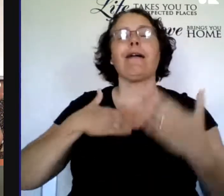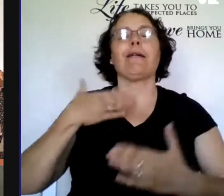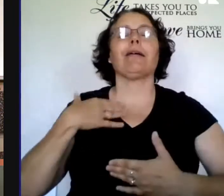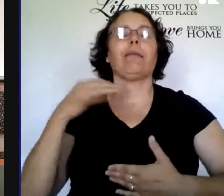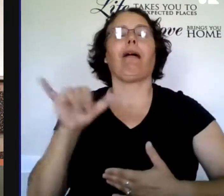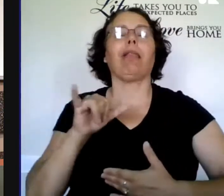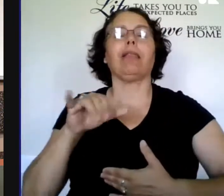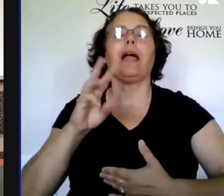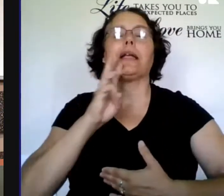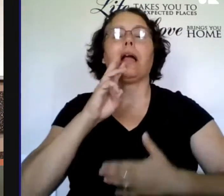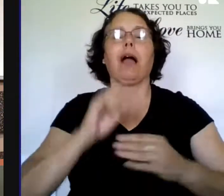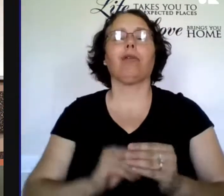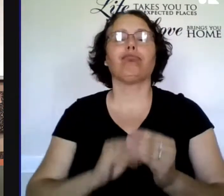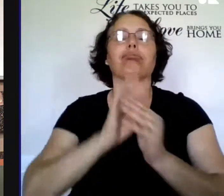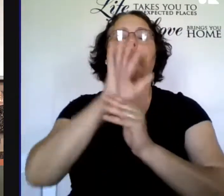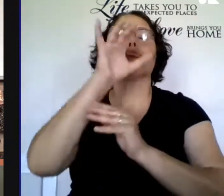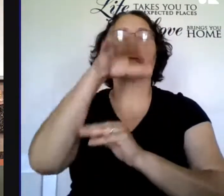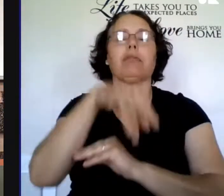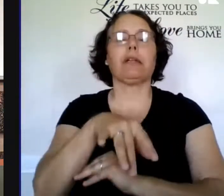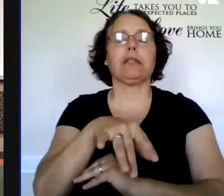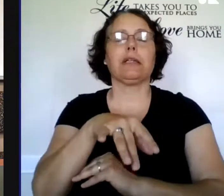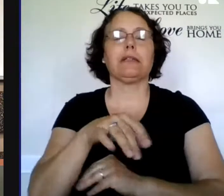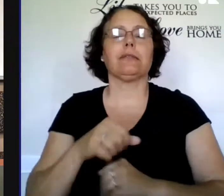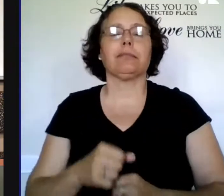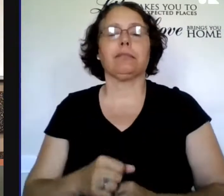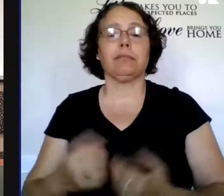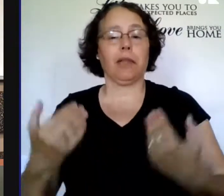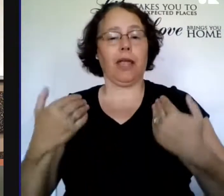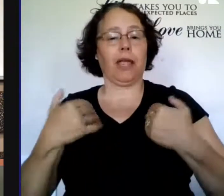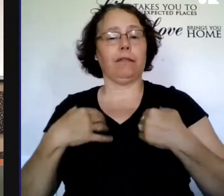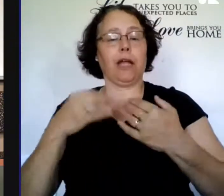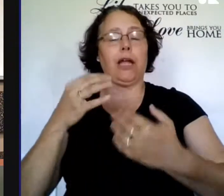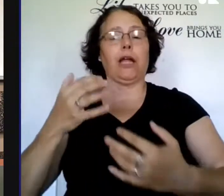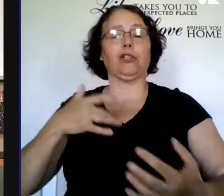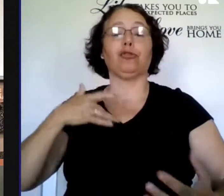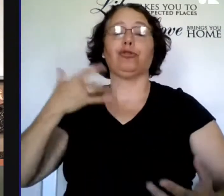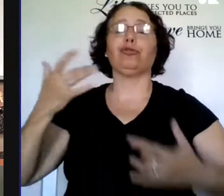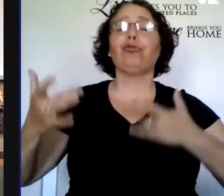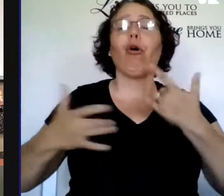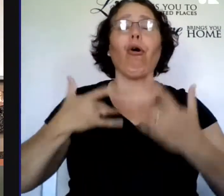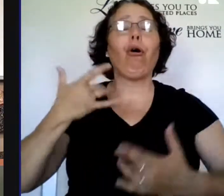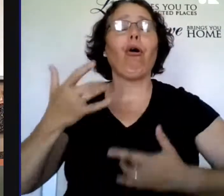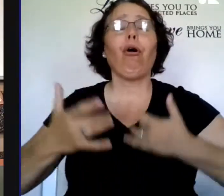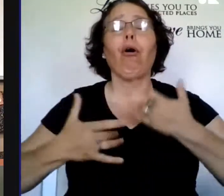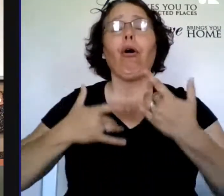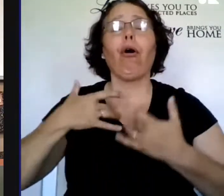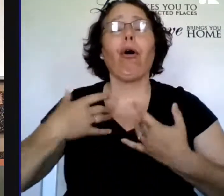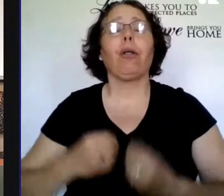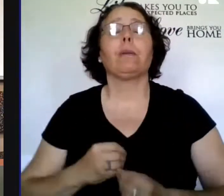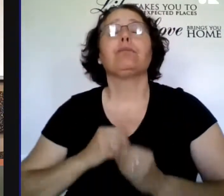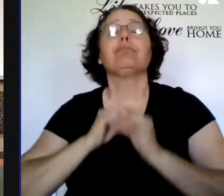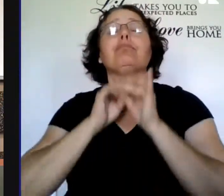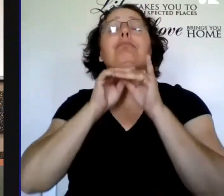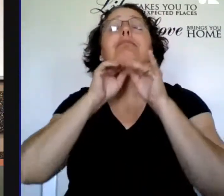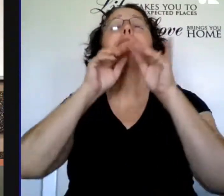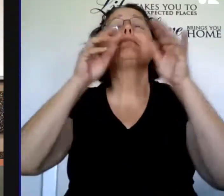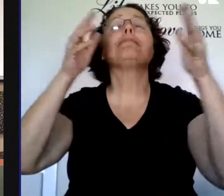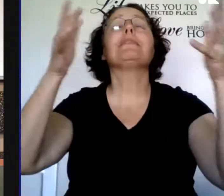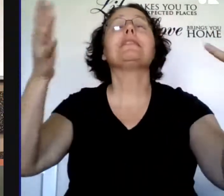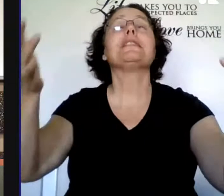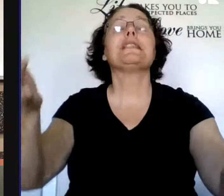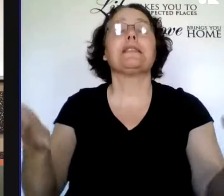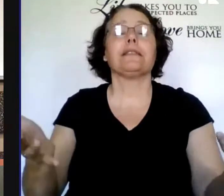I've got joy like a fountain. I've got joy like a fountain.